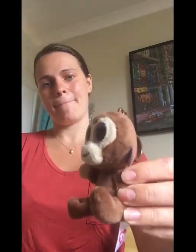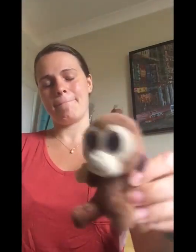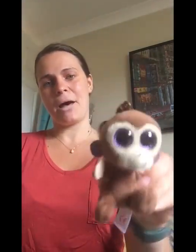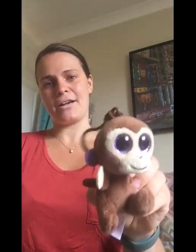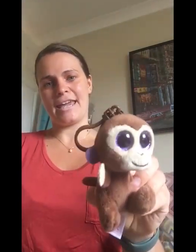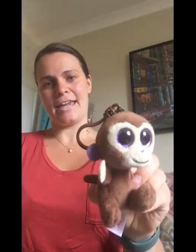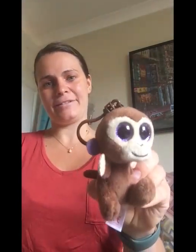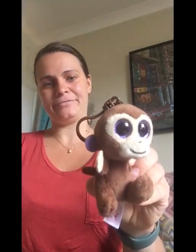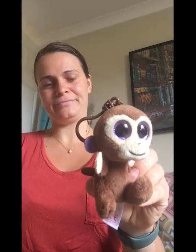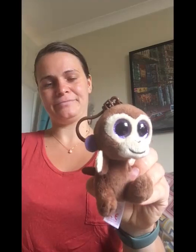Monkey.